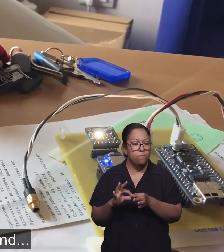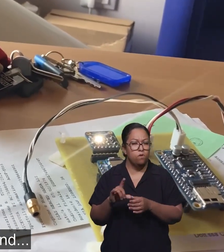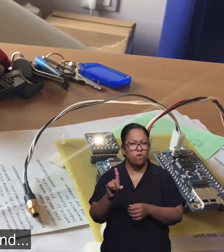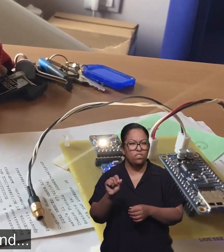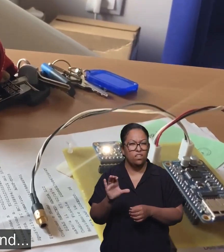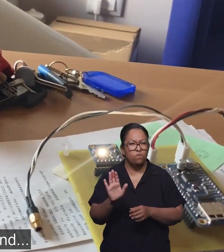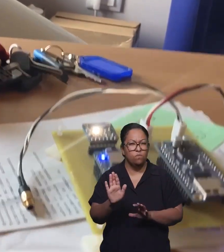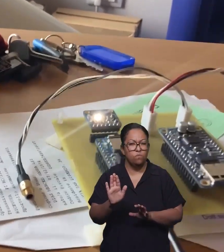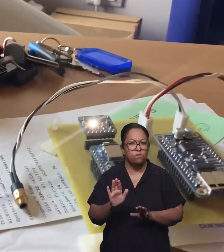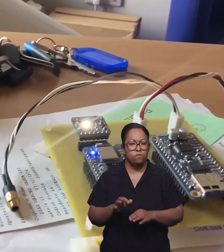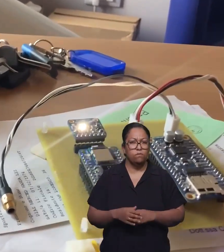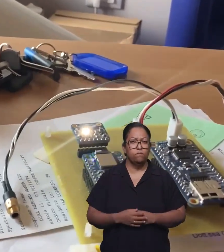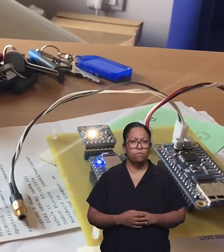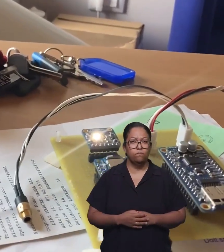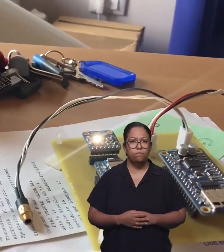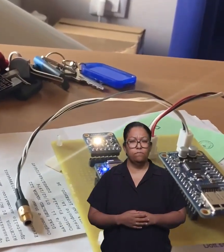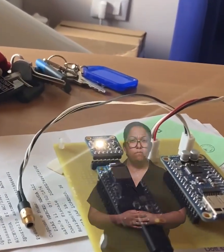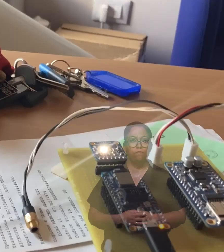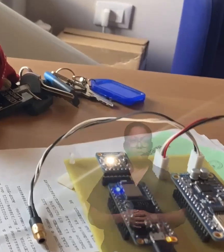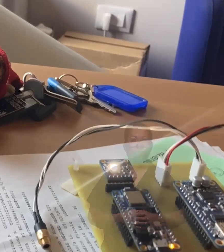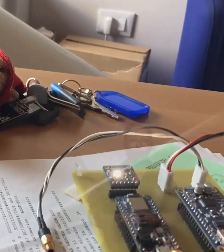1 second.